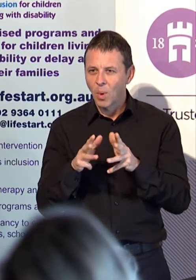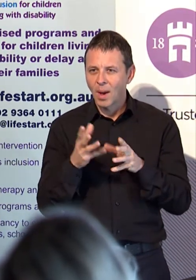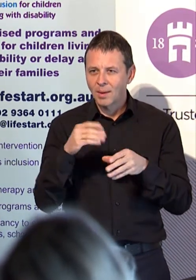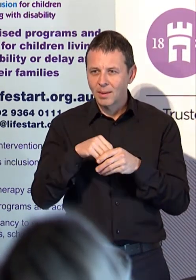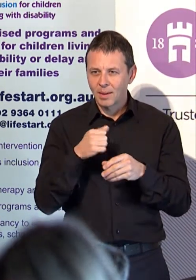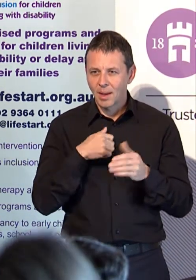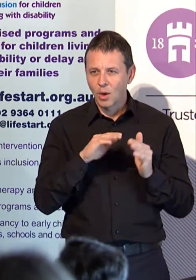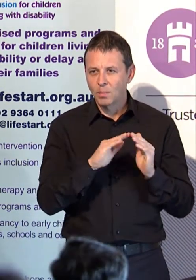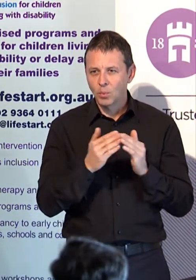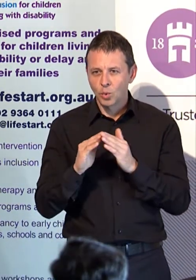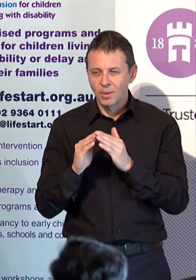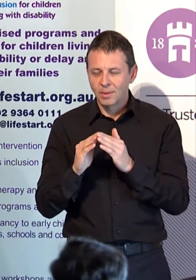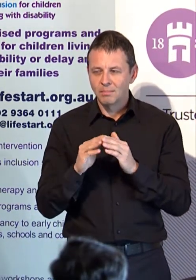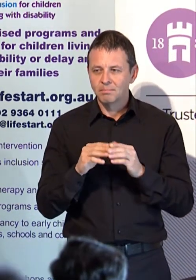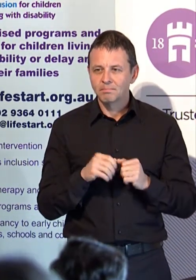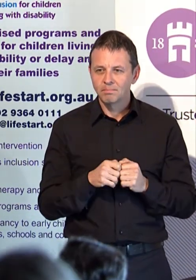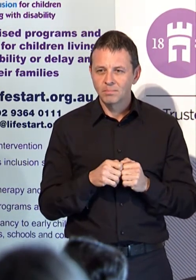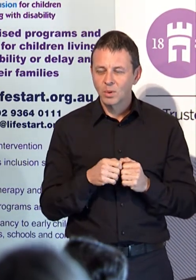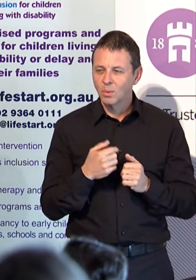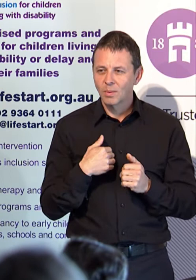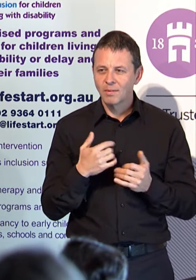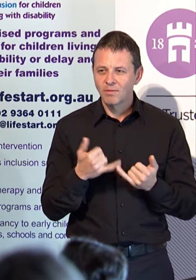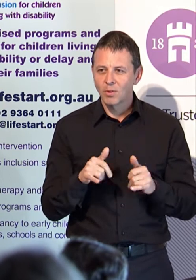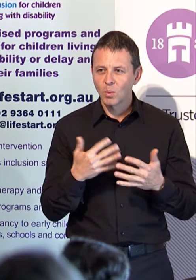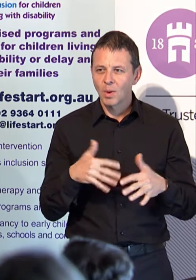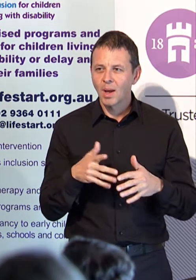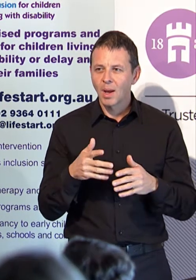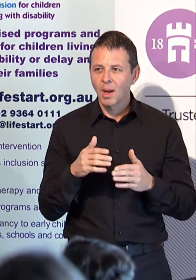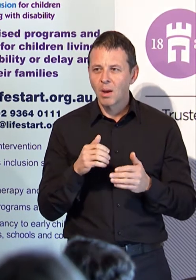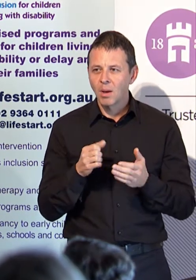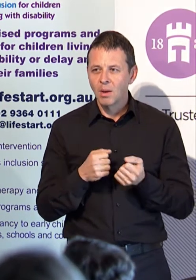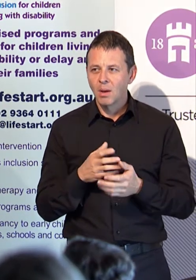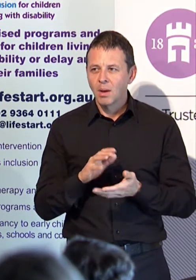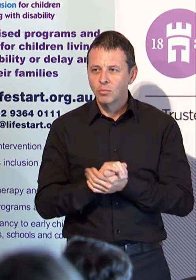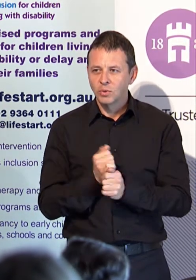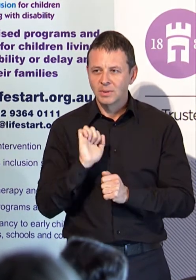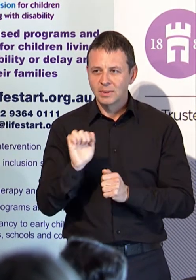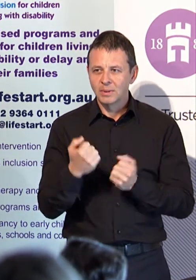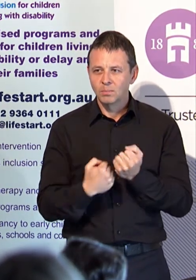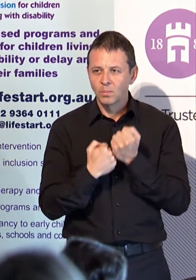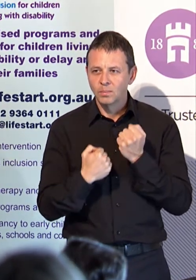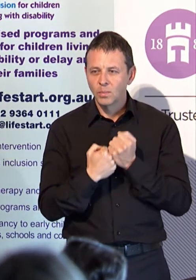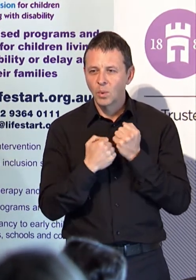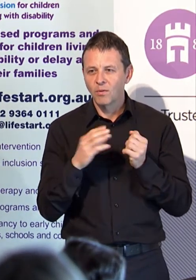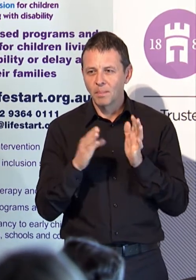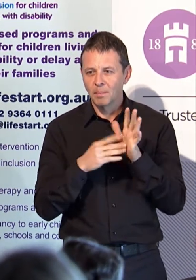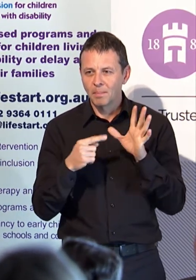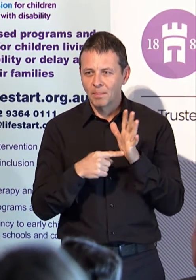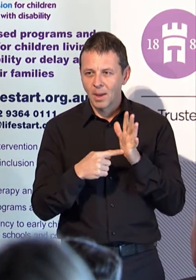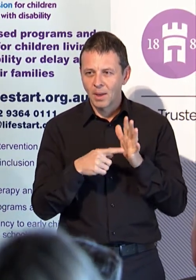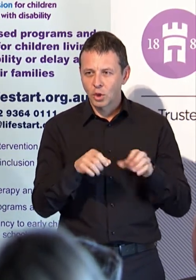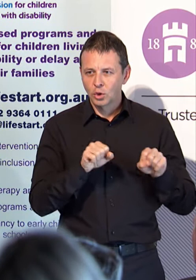community, and we really deeply appreciate your ongoing support, Matt. The Chairman of